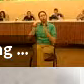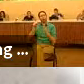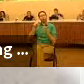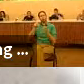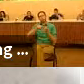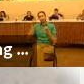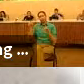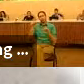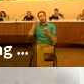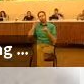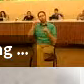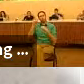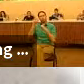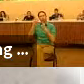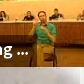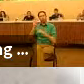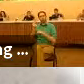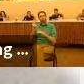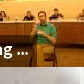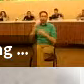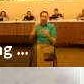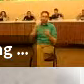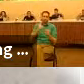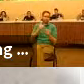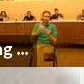parcel 113, so it came nowhere near the